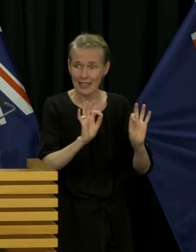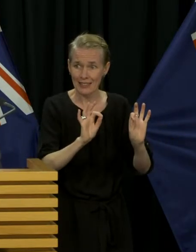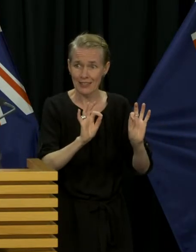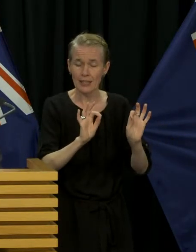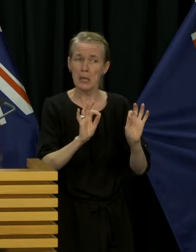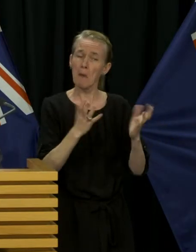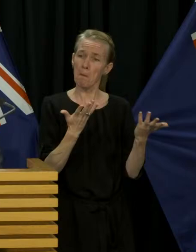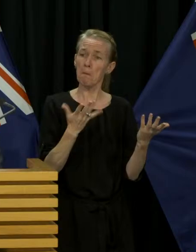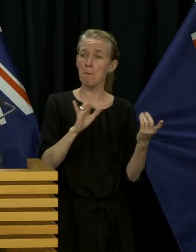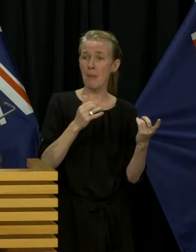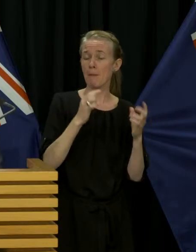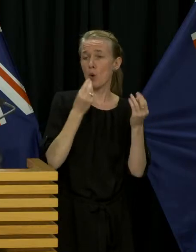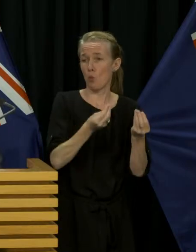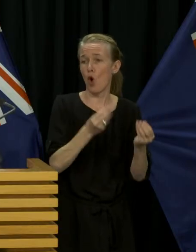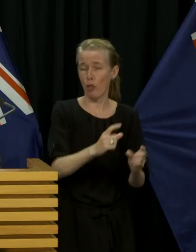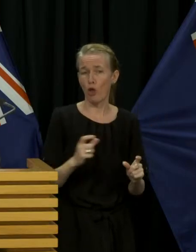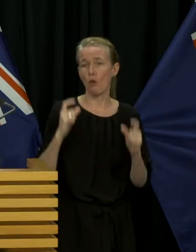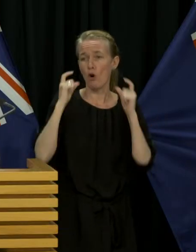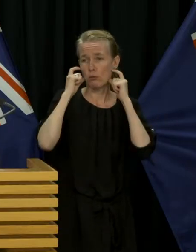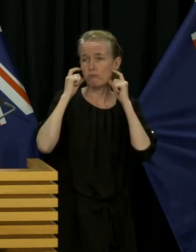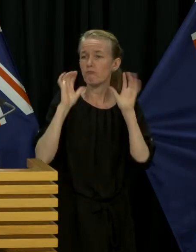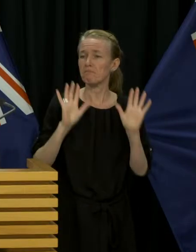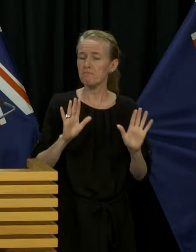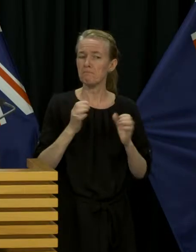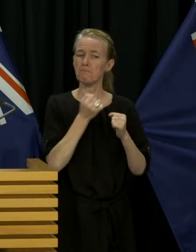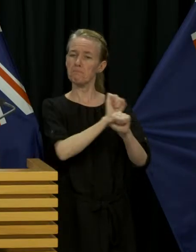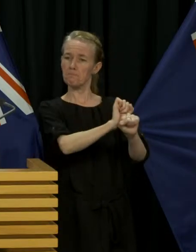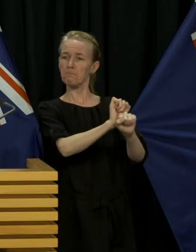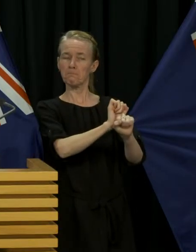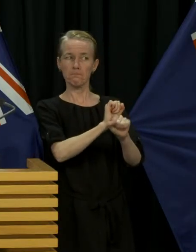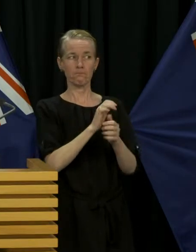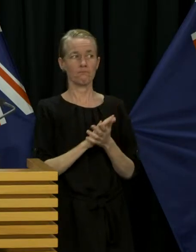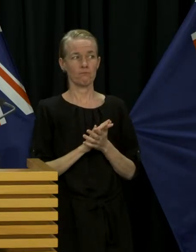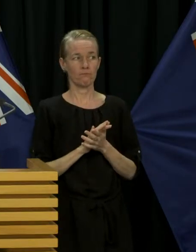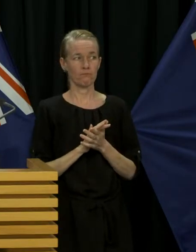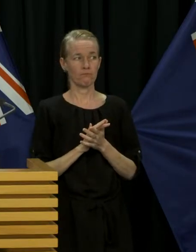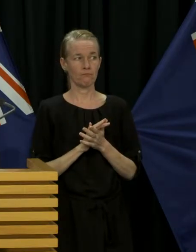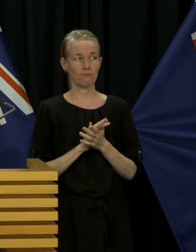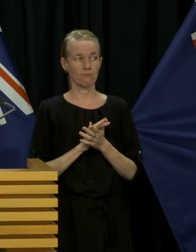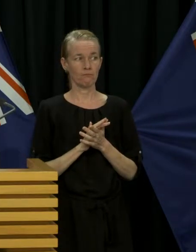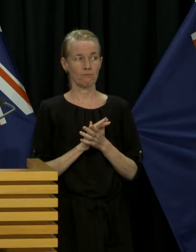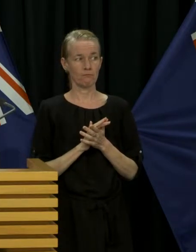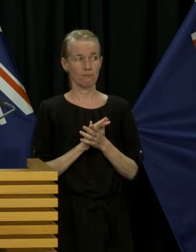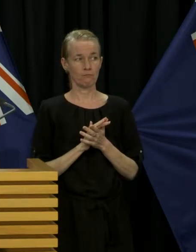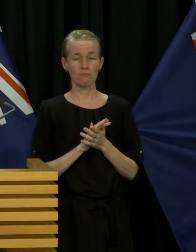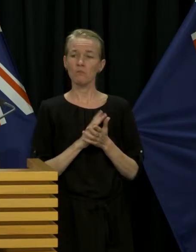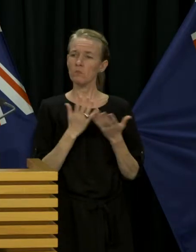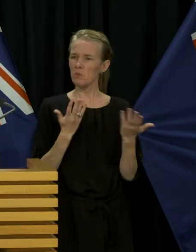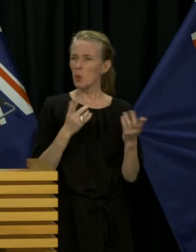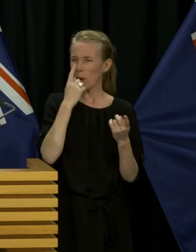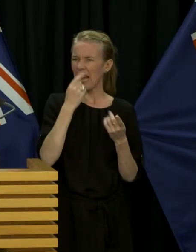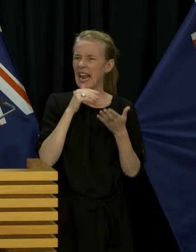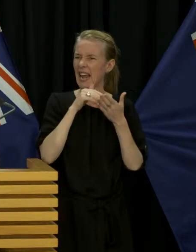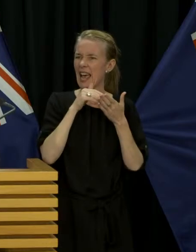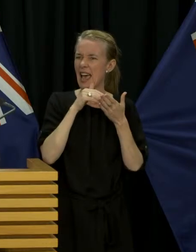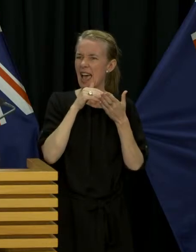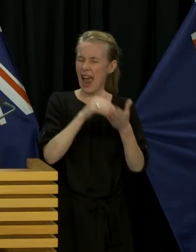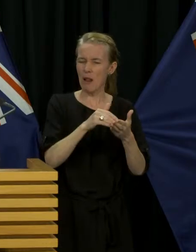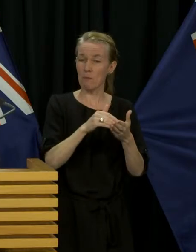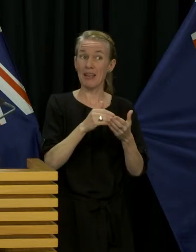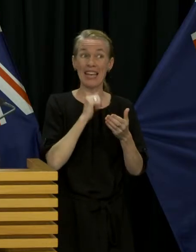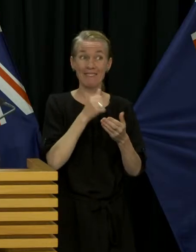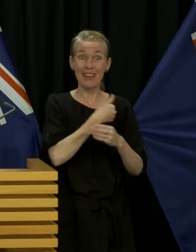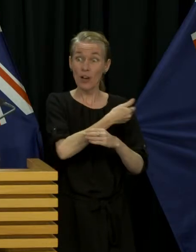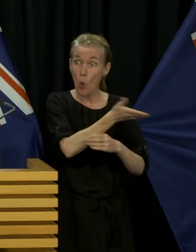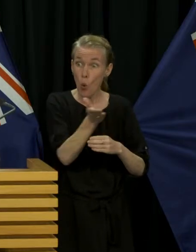prevent or shut off those chains of transmission, then masks can be useful, mass masking